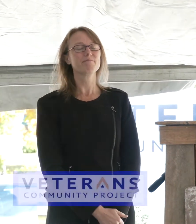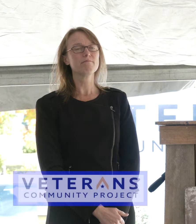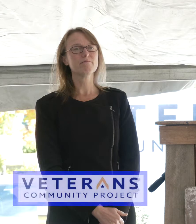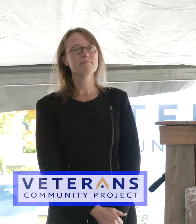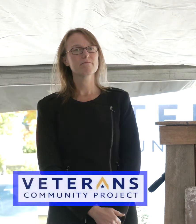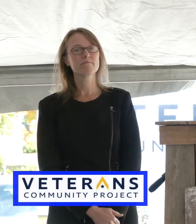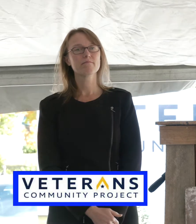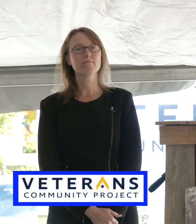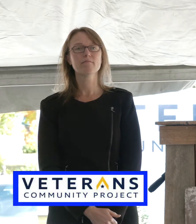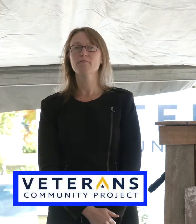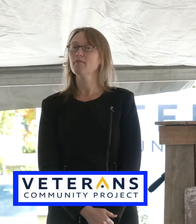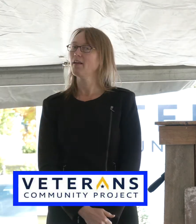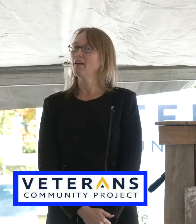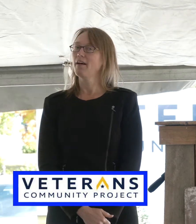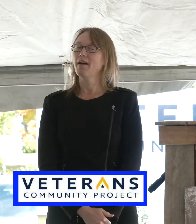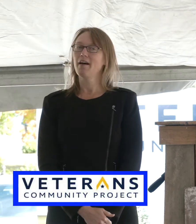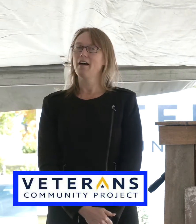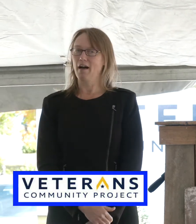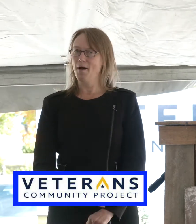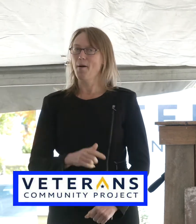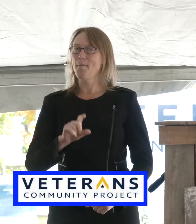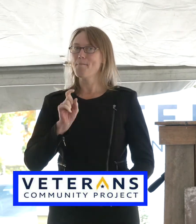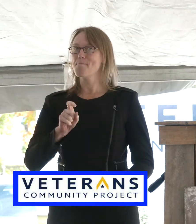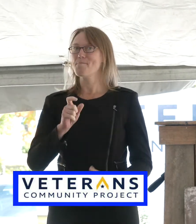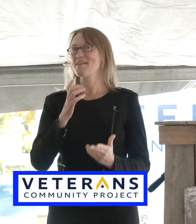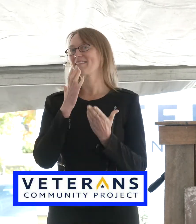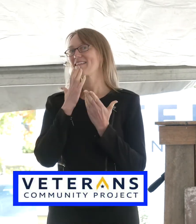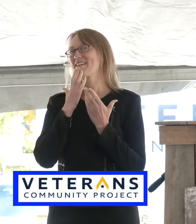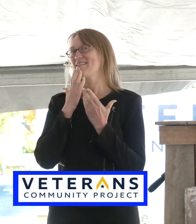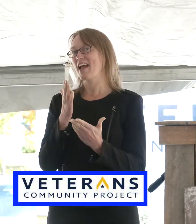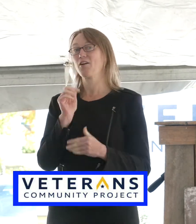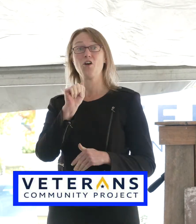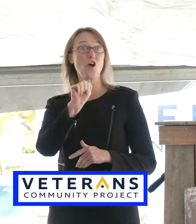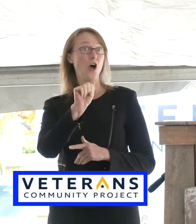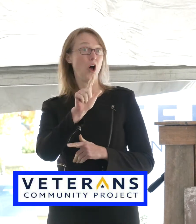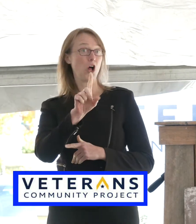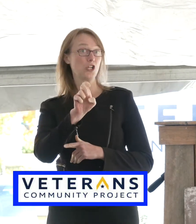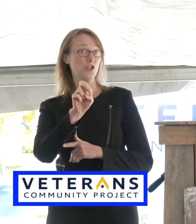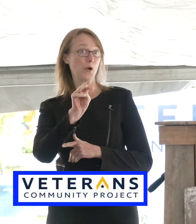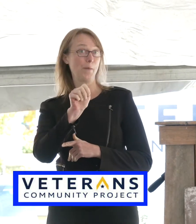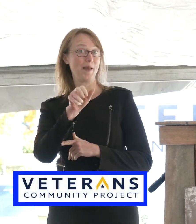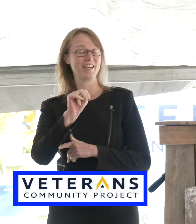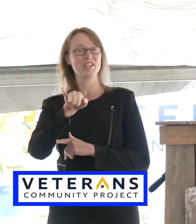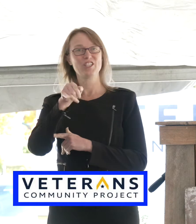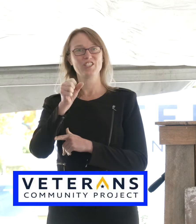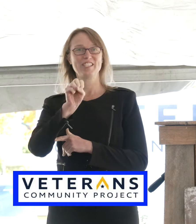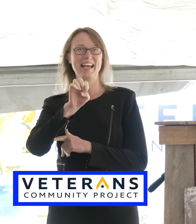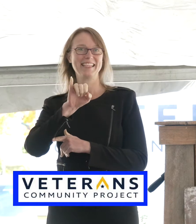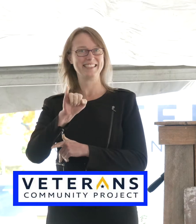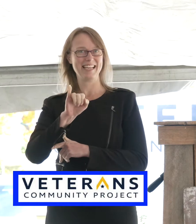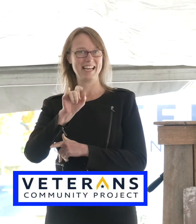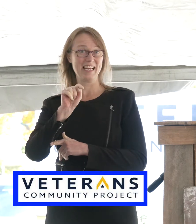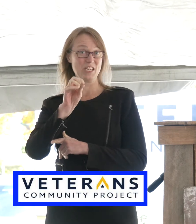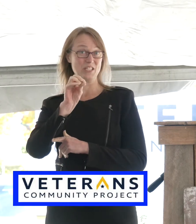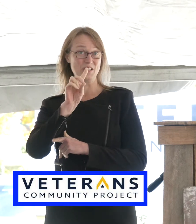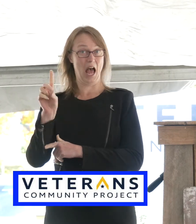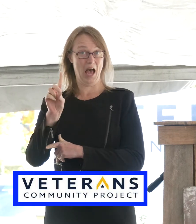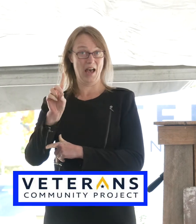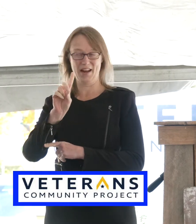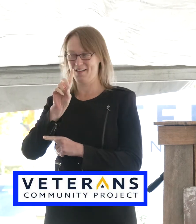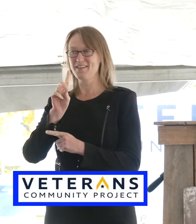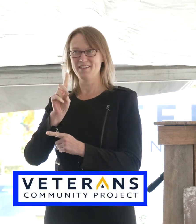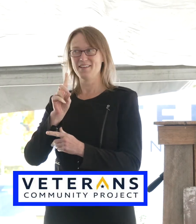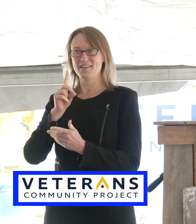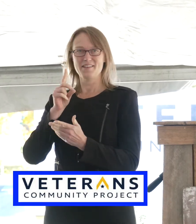And I would be remiss if I didn't thank the Alderman, Jesse Todd. If it wasn't but for Jesse Todd sponsoring